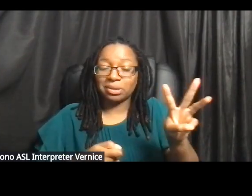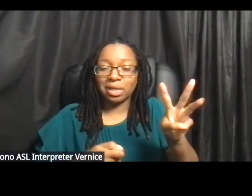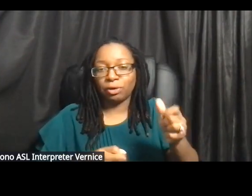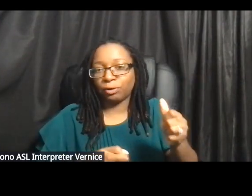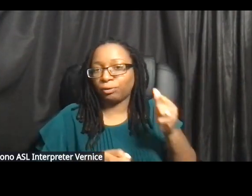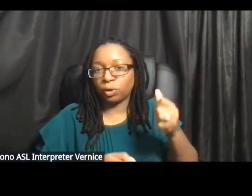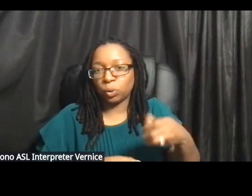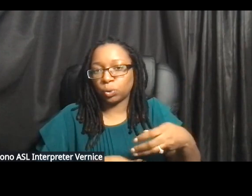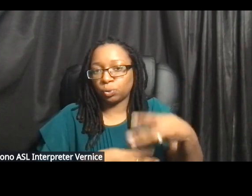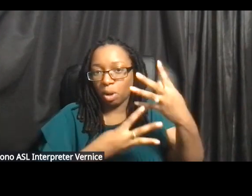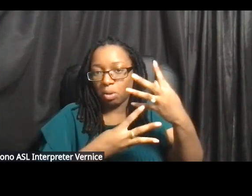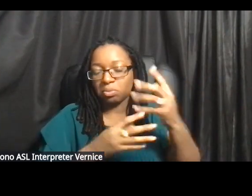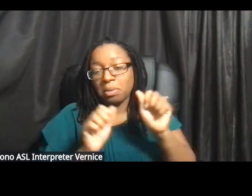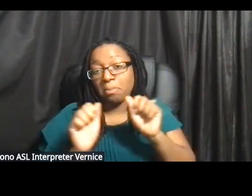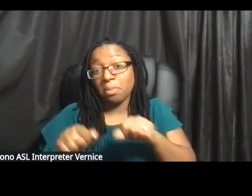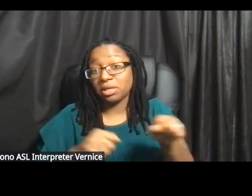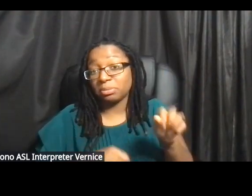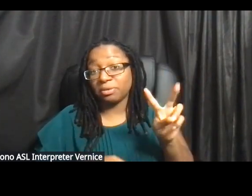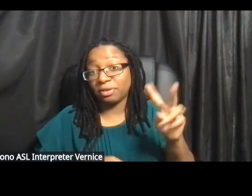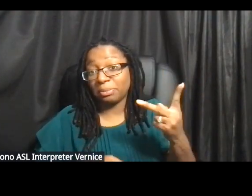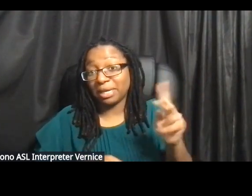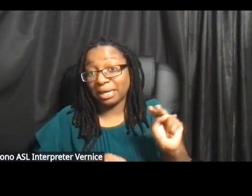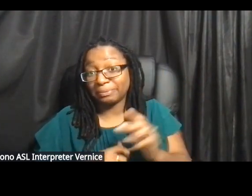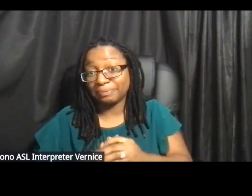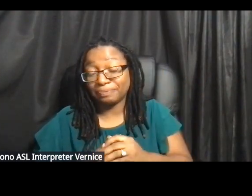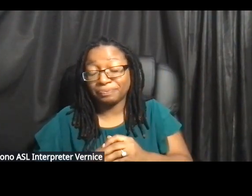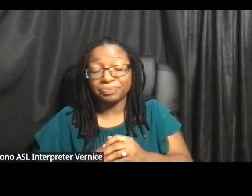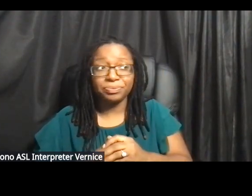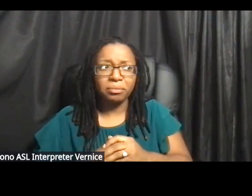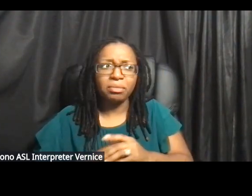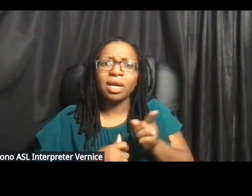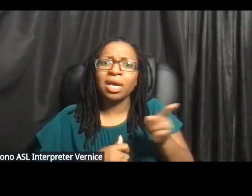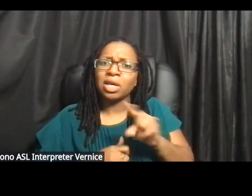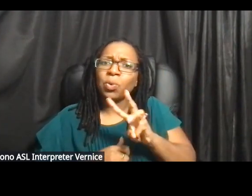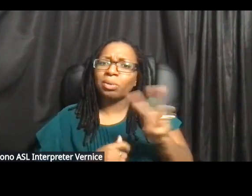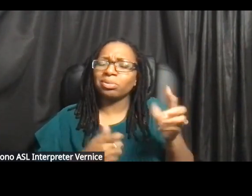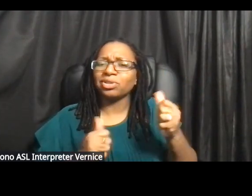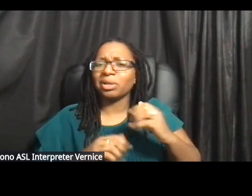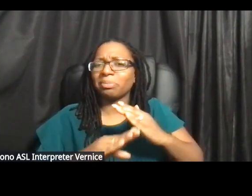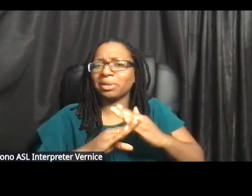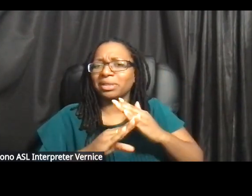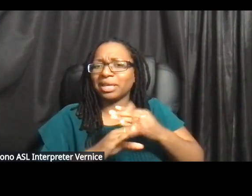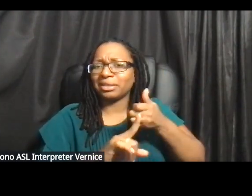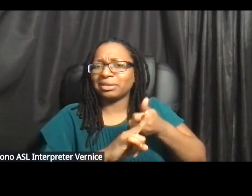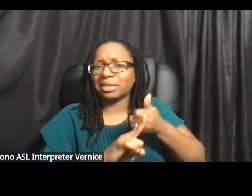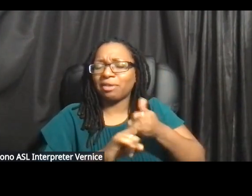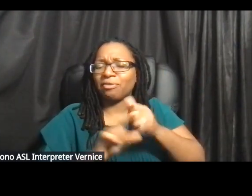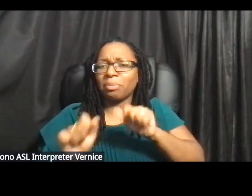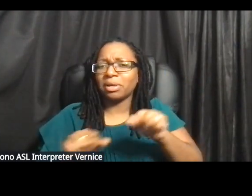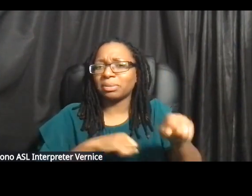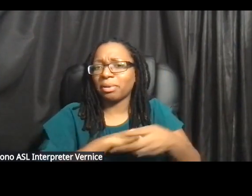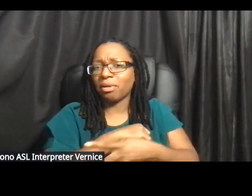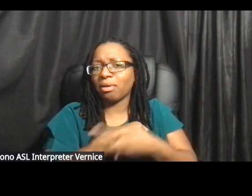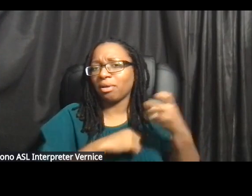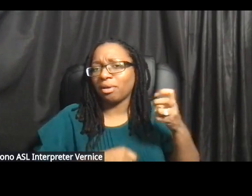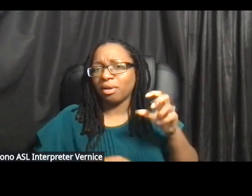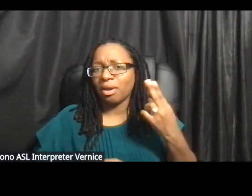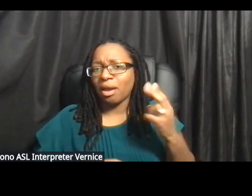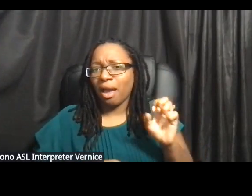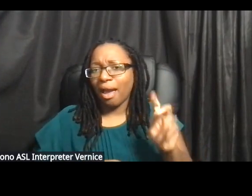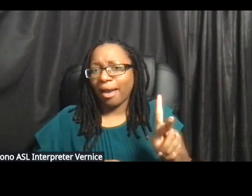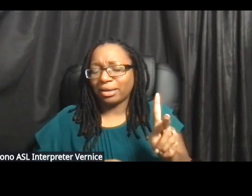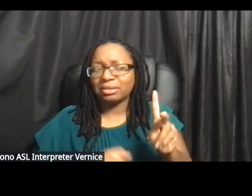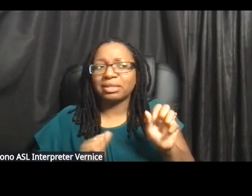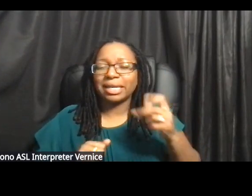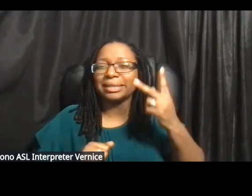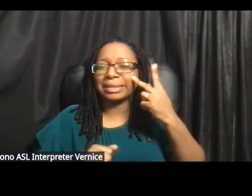It might be the VPN. I think these websites are protecting themselves from suspected attacks because they might be able to detect that you're